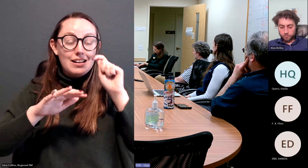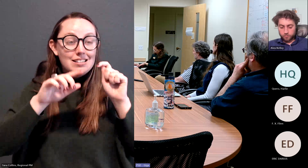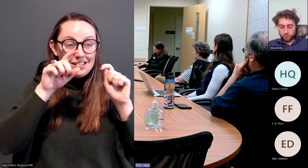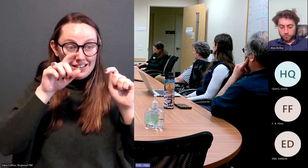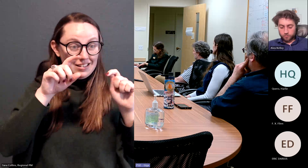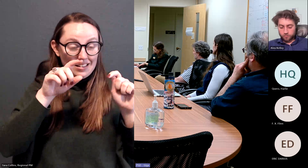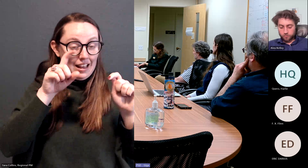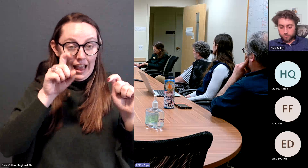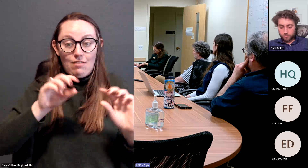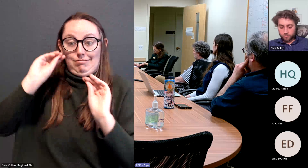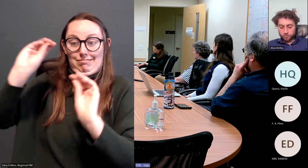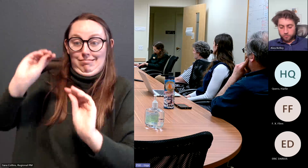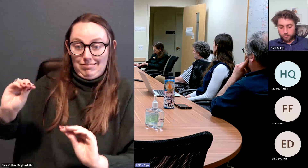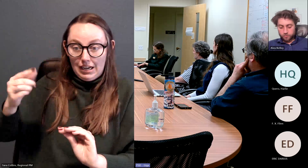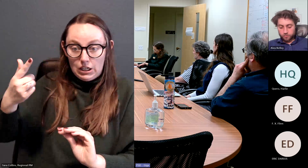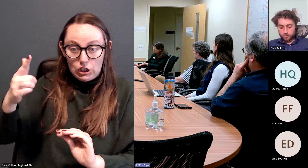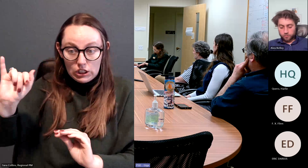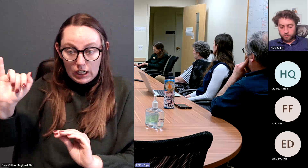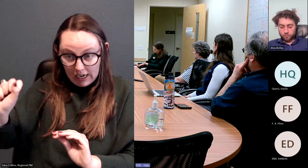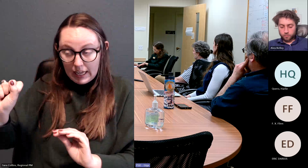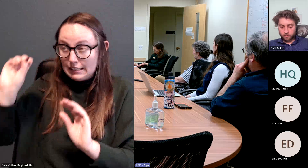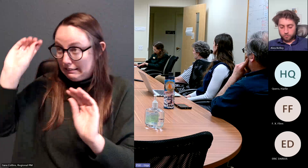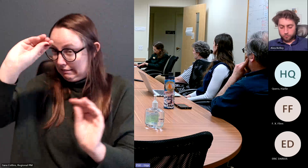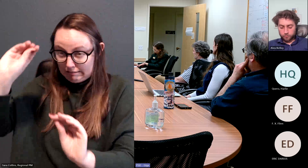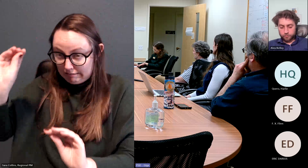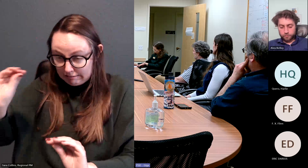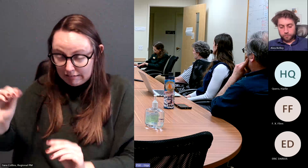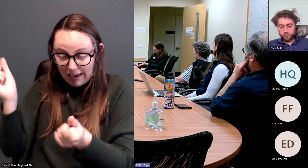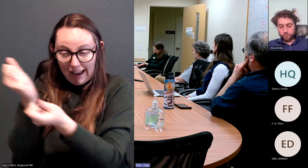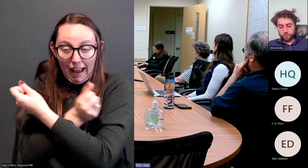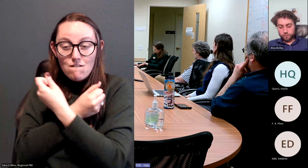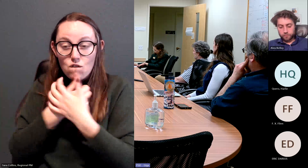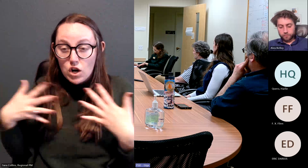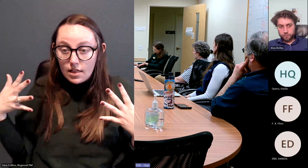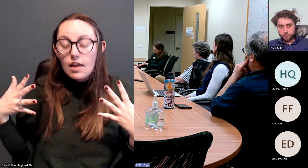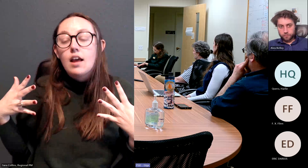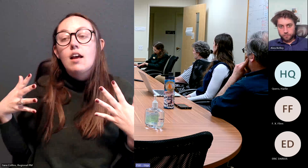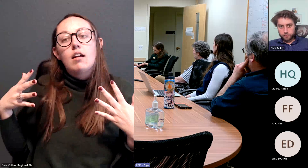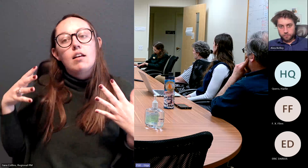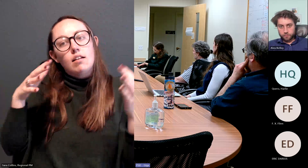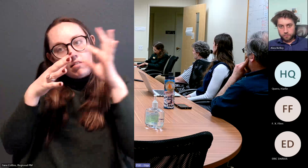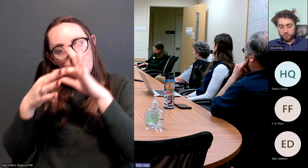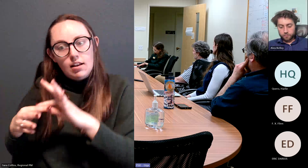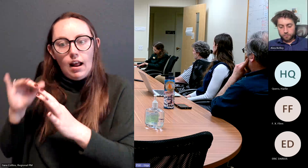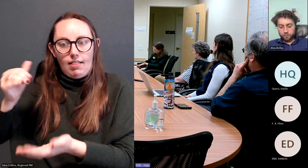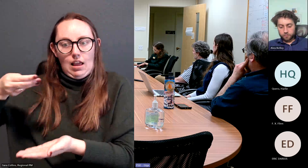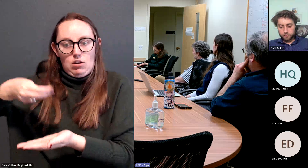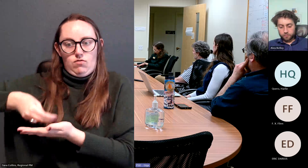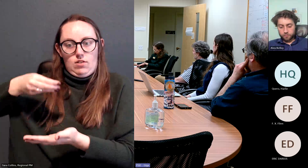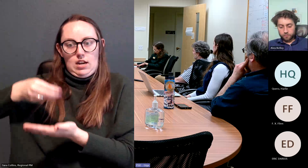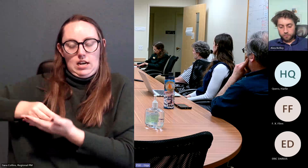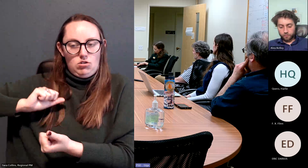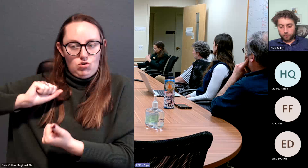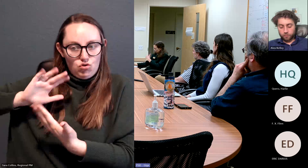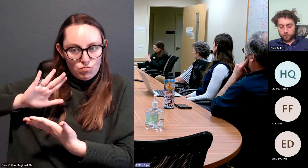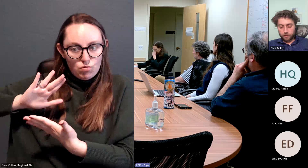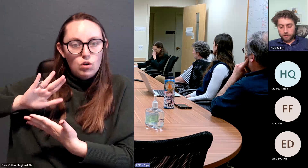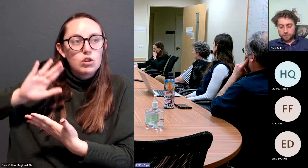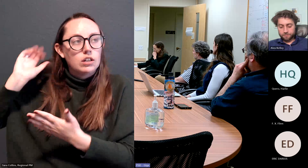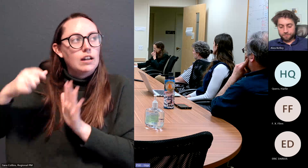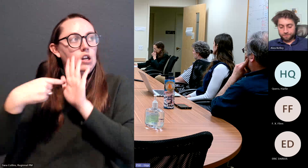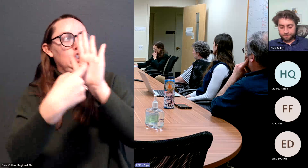a financial model and allow the legislature to then tinker with who's exempt and who pays what rates. But with that kind of a system, you